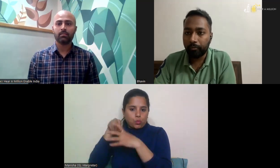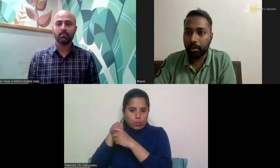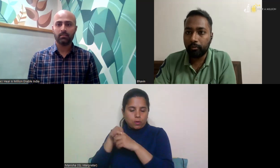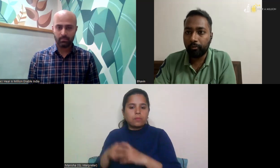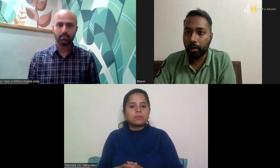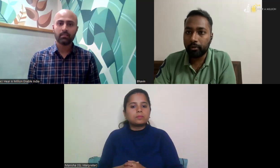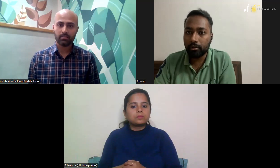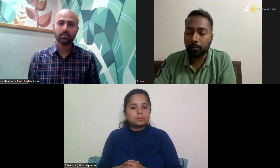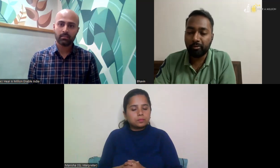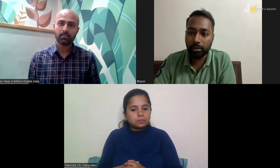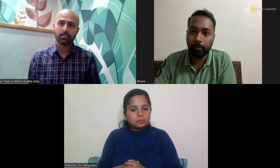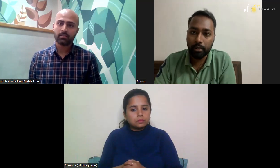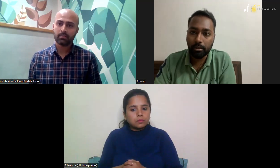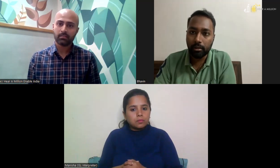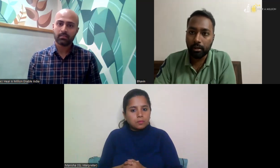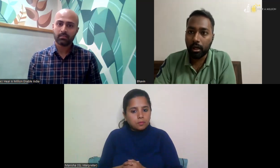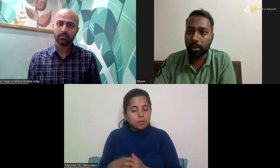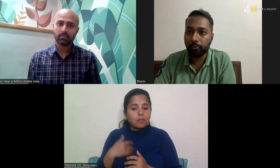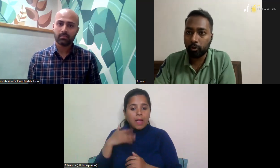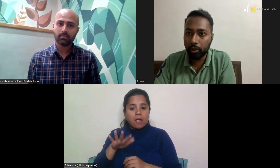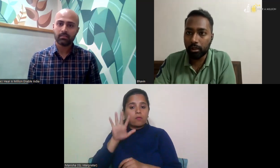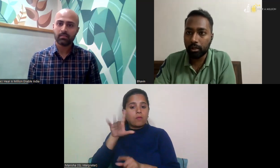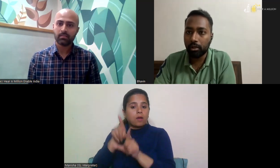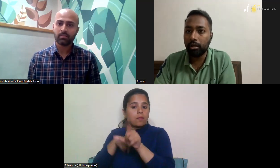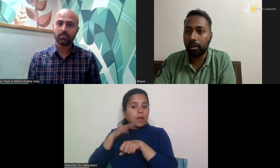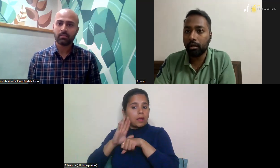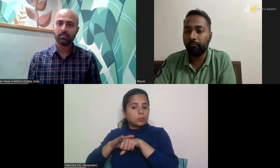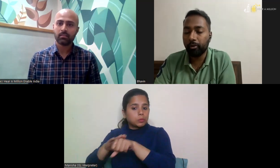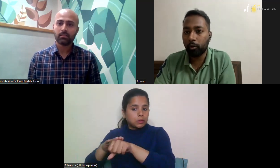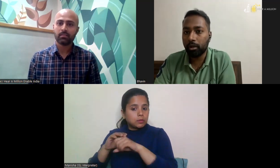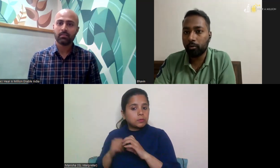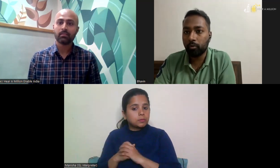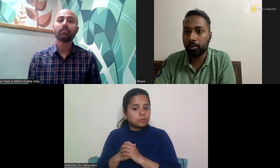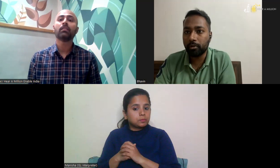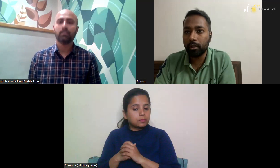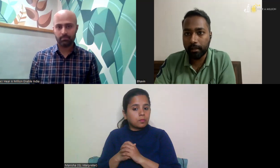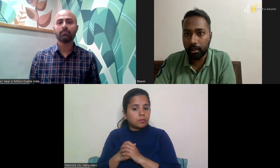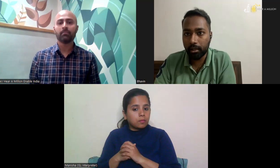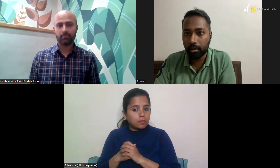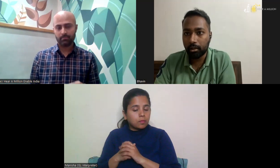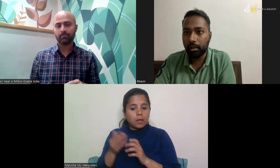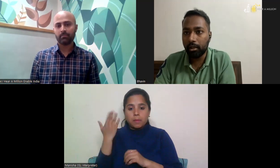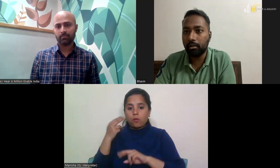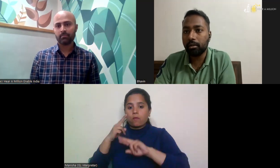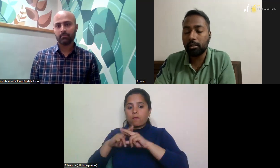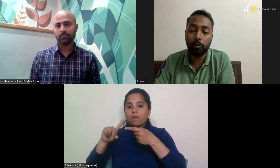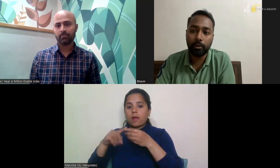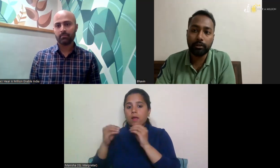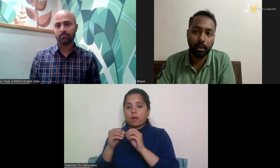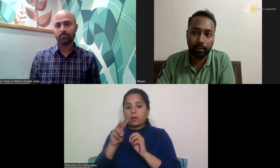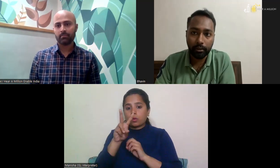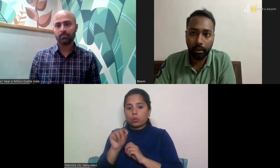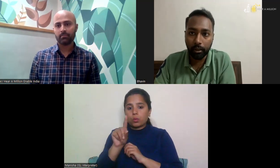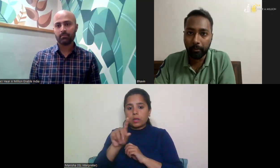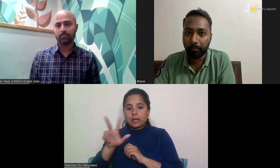of having 5 years of experience. I have joined in February 2018 in the